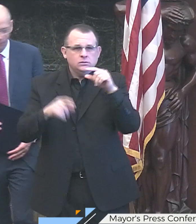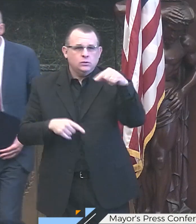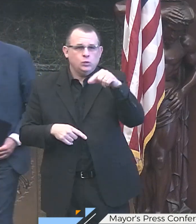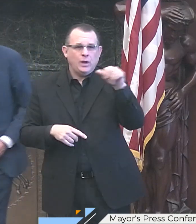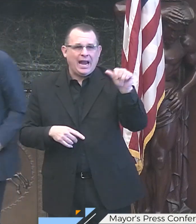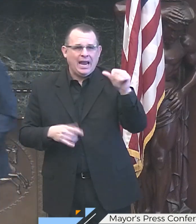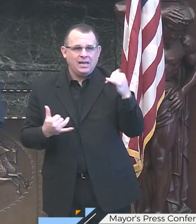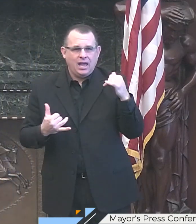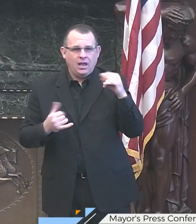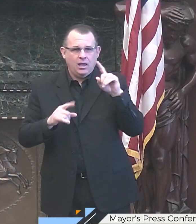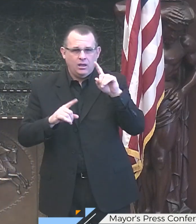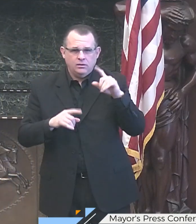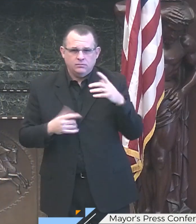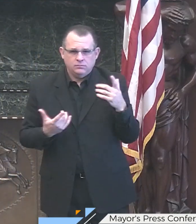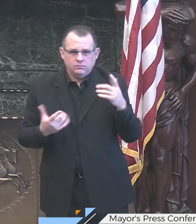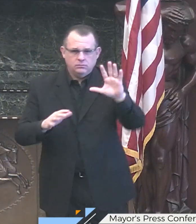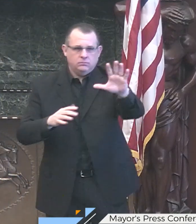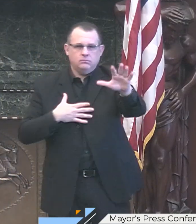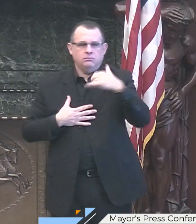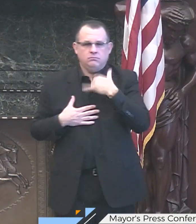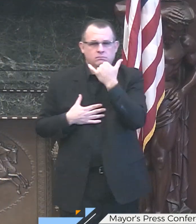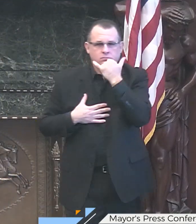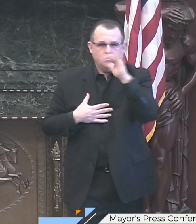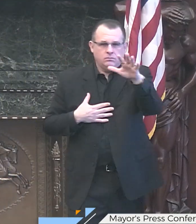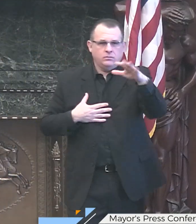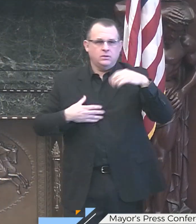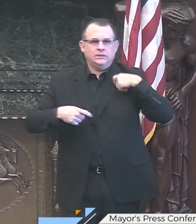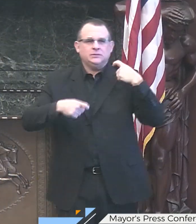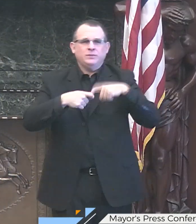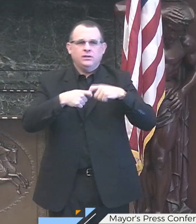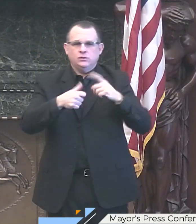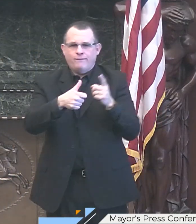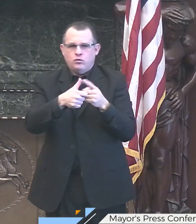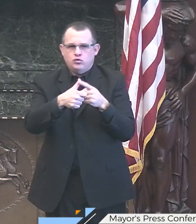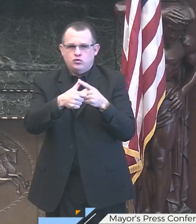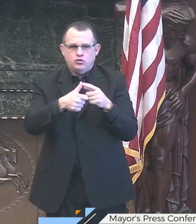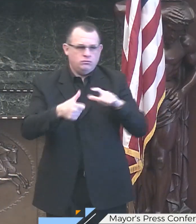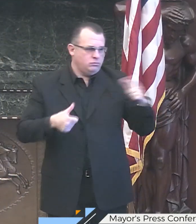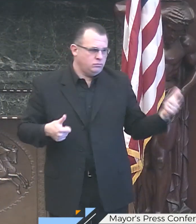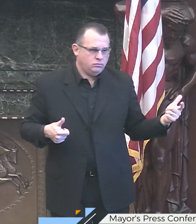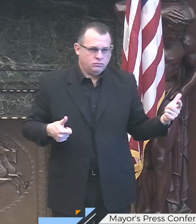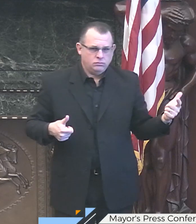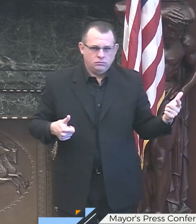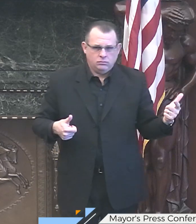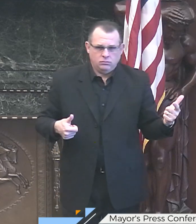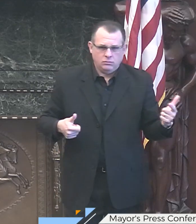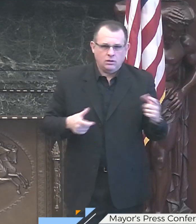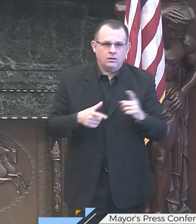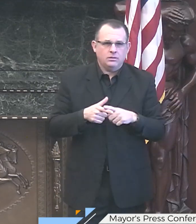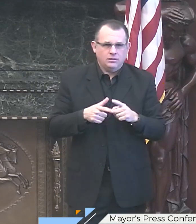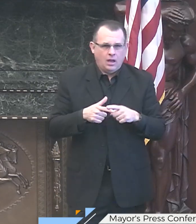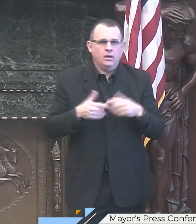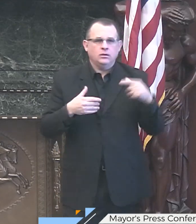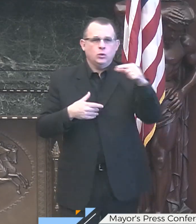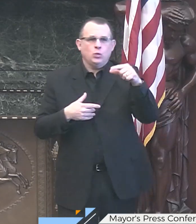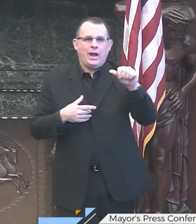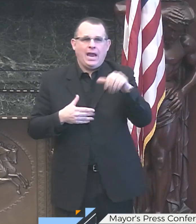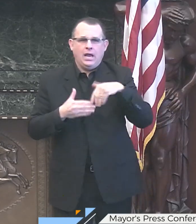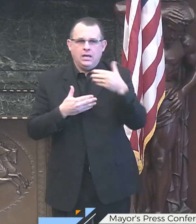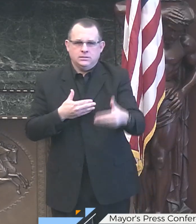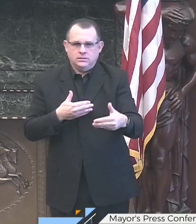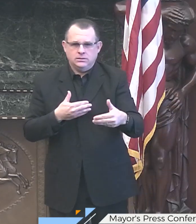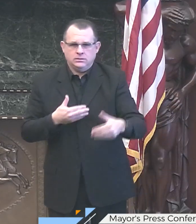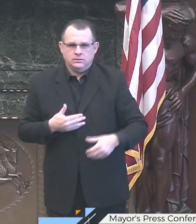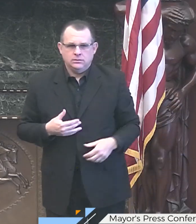going to provide Spanish language translation of Dr. Farley's comments. Muy buenas tardes, mi nombre es Joana Otero Cruz,